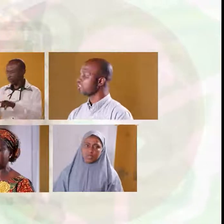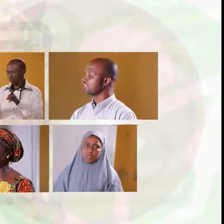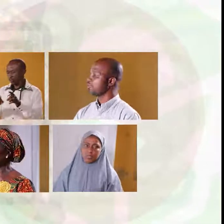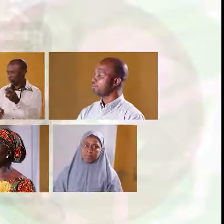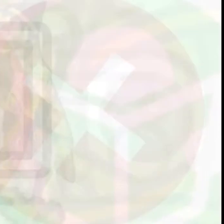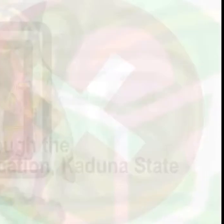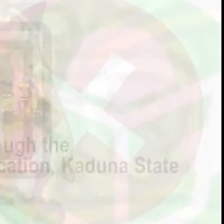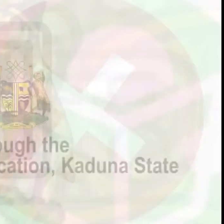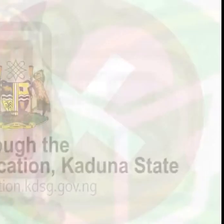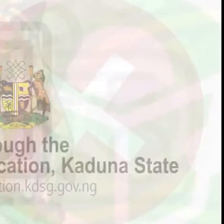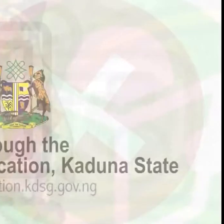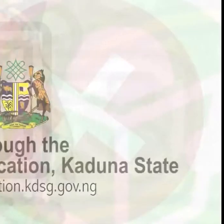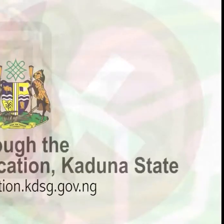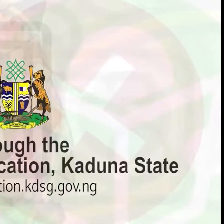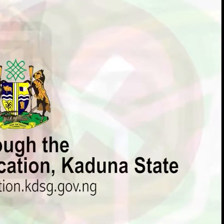can see that it is in opposite